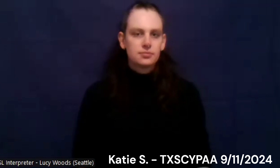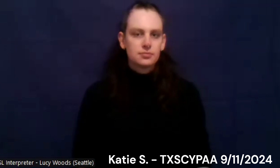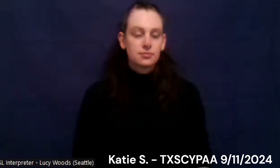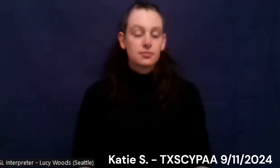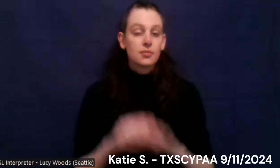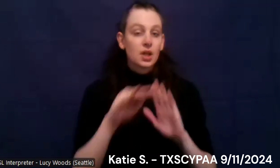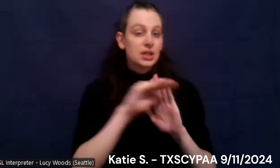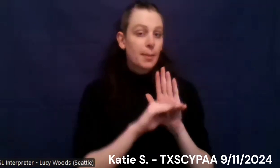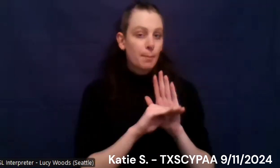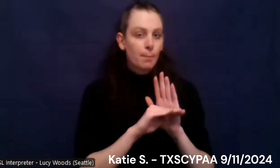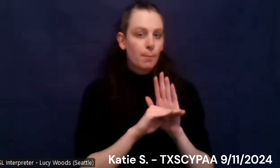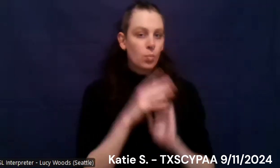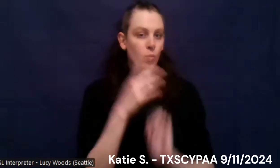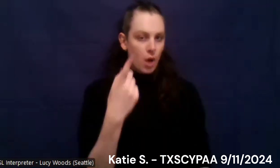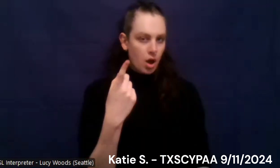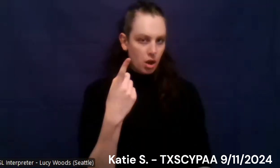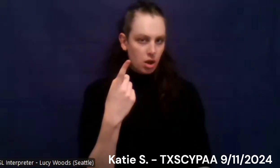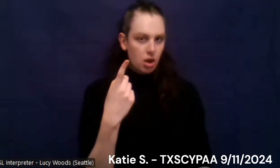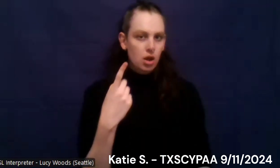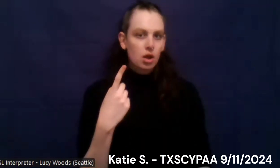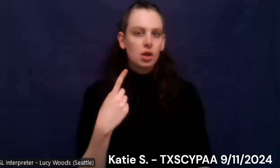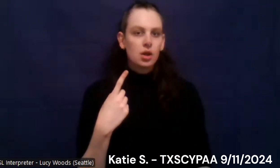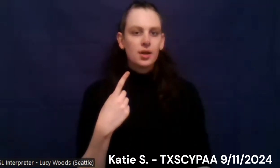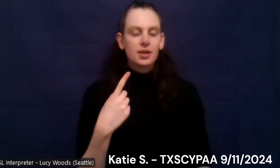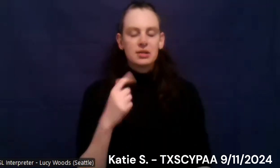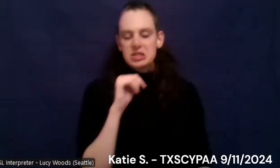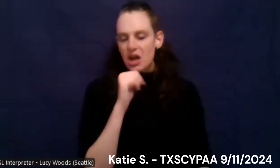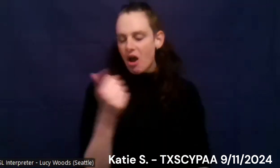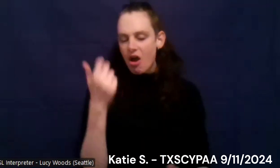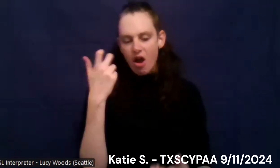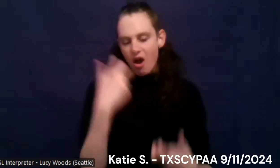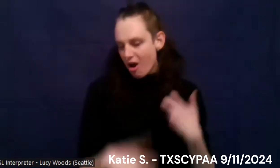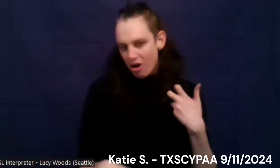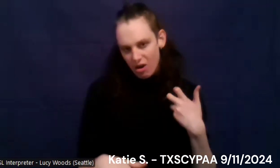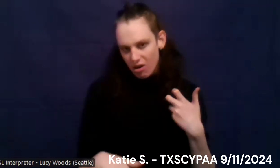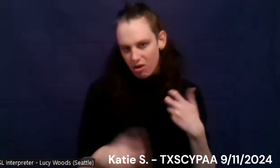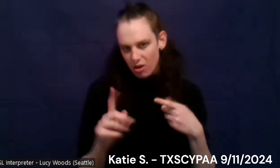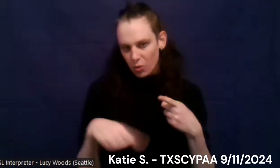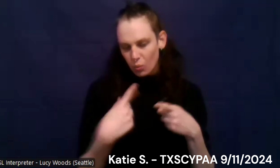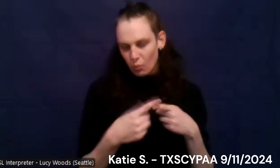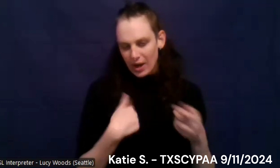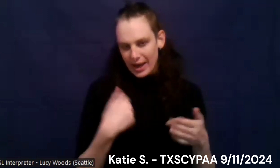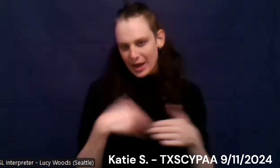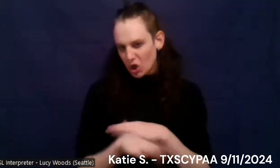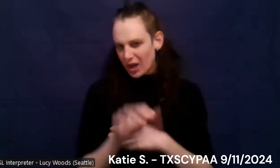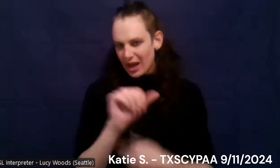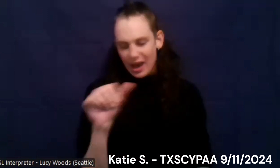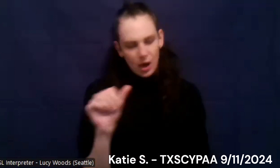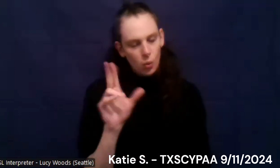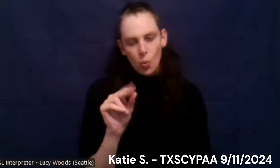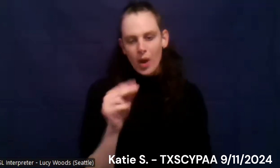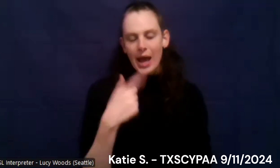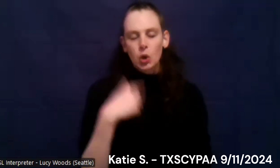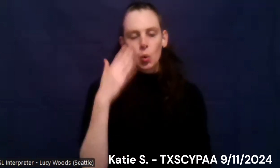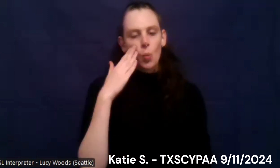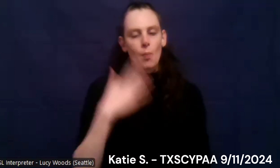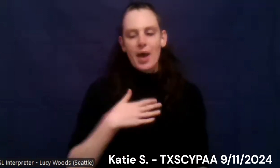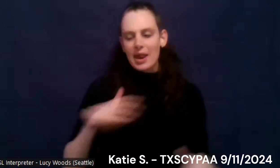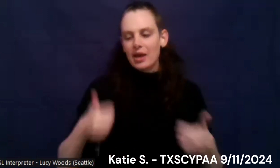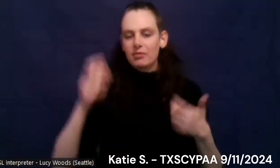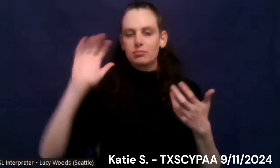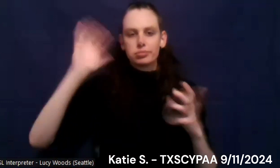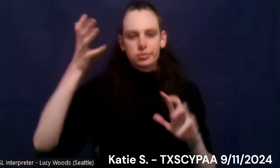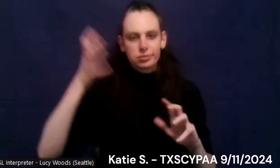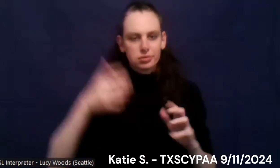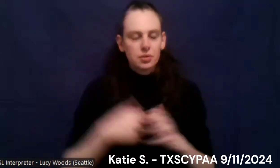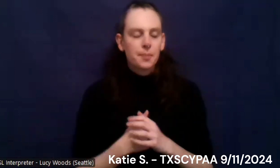one was not that hard when I got there. I knew my life was unmanageable. I knew that I